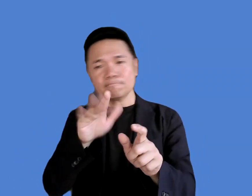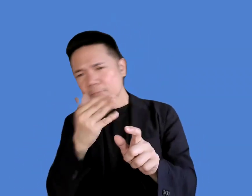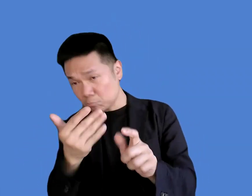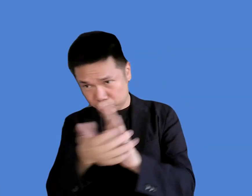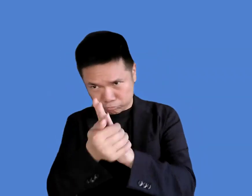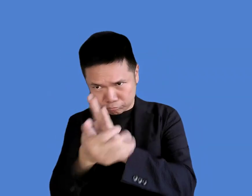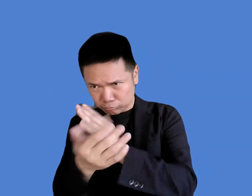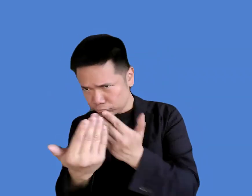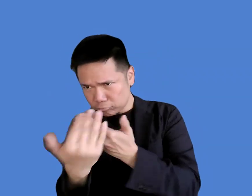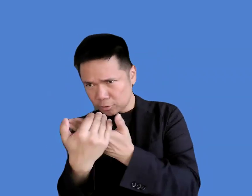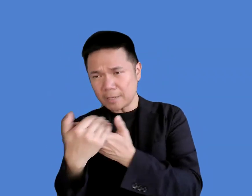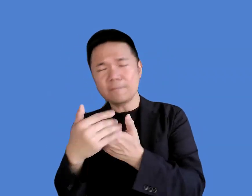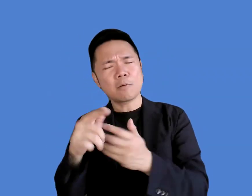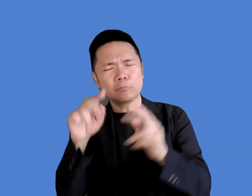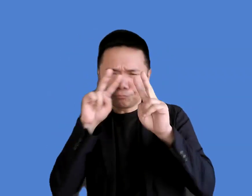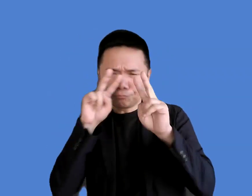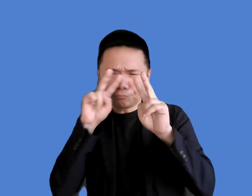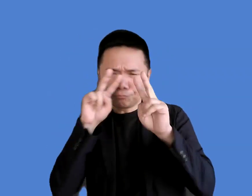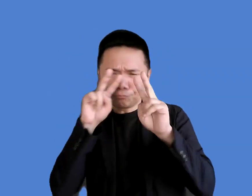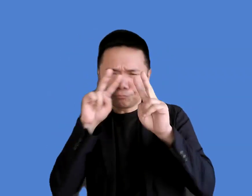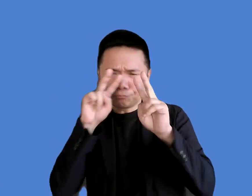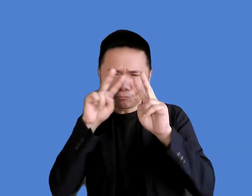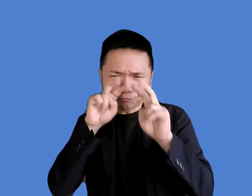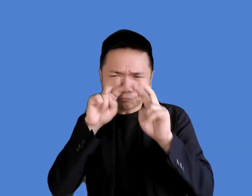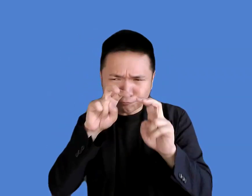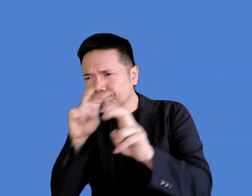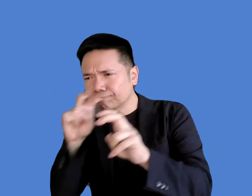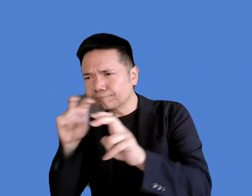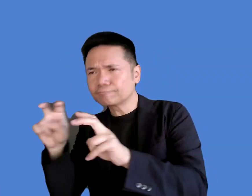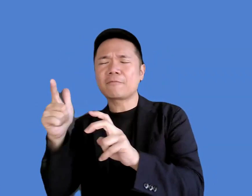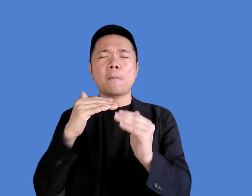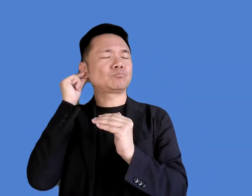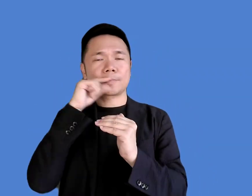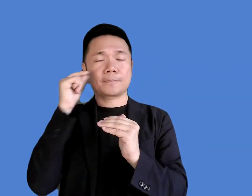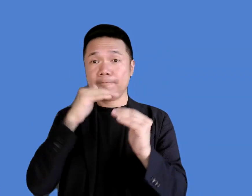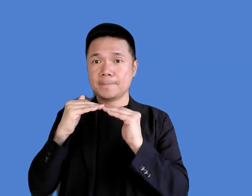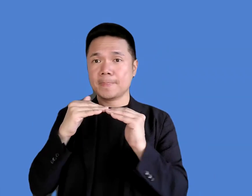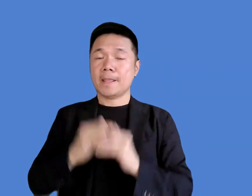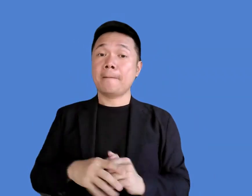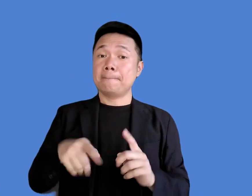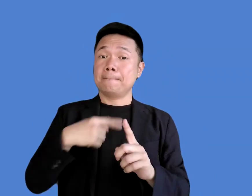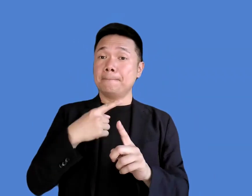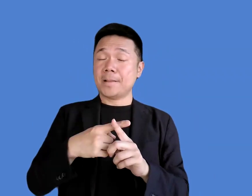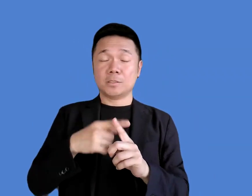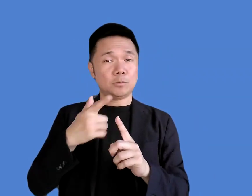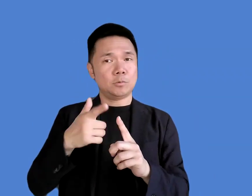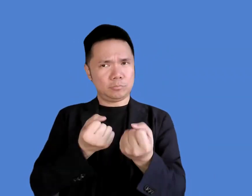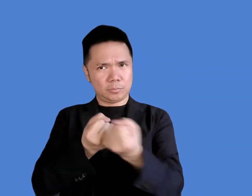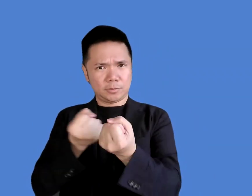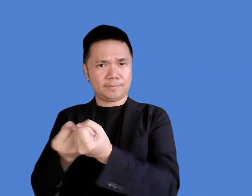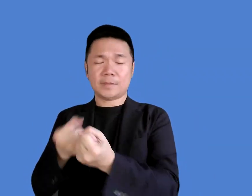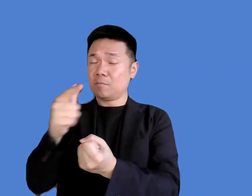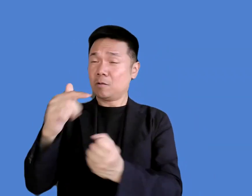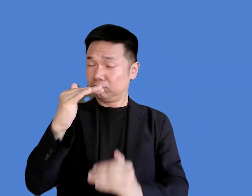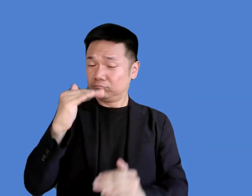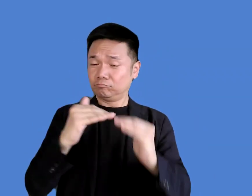regular gender pay equity studies, and we support any corresponding actions that can help close that